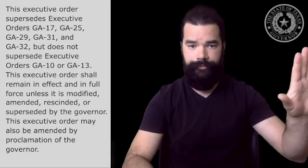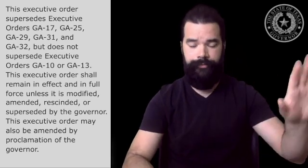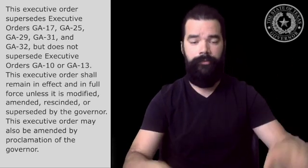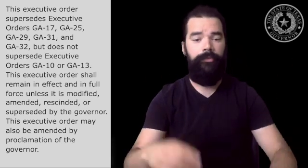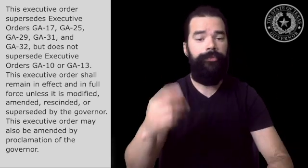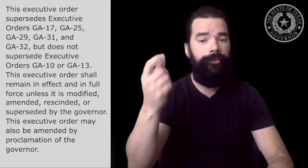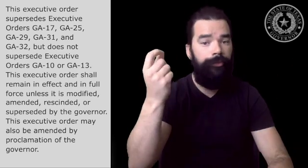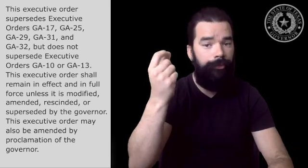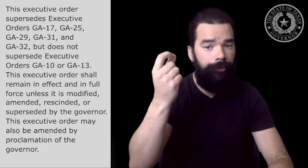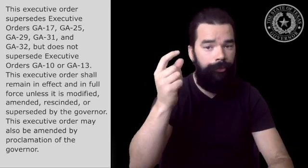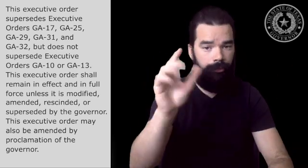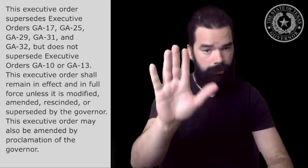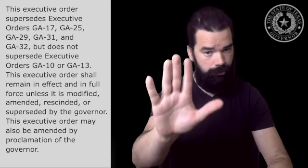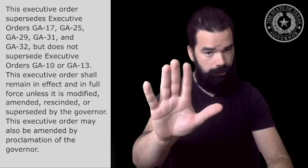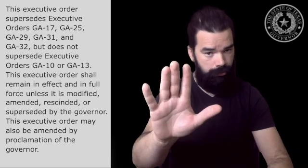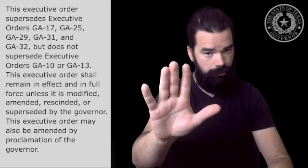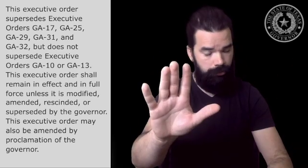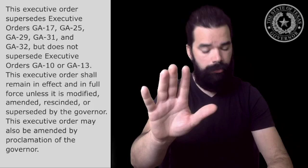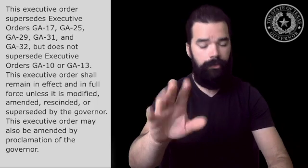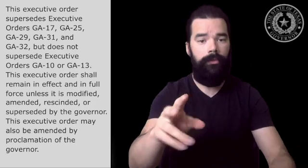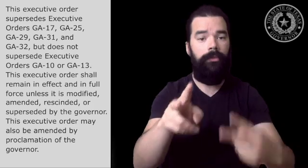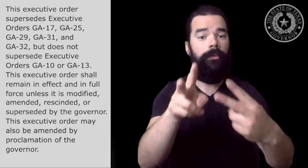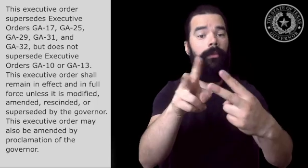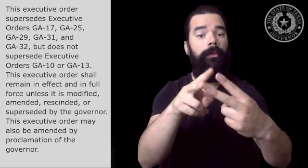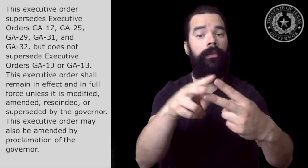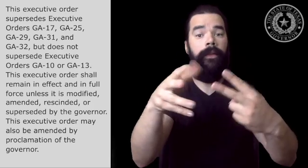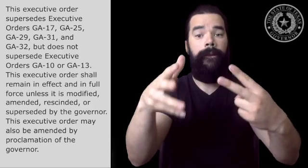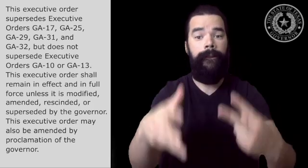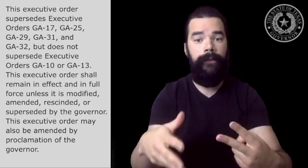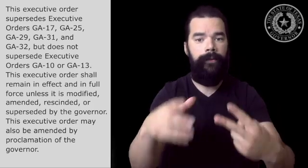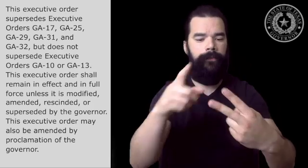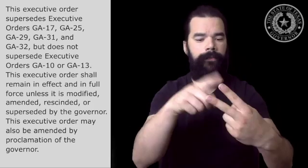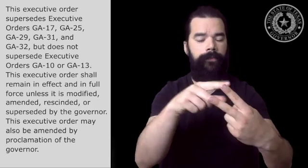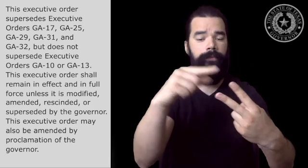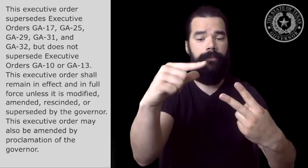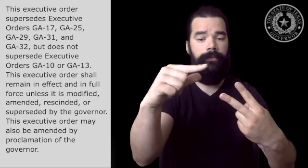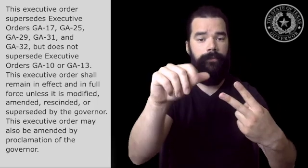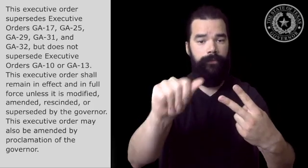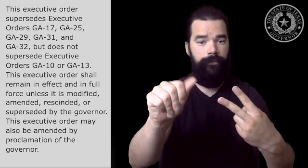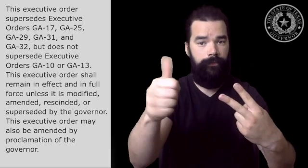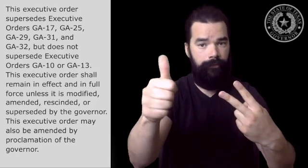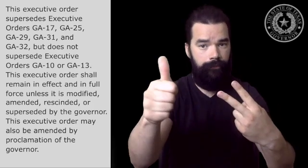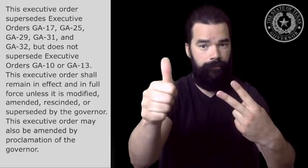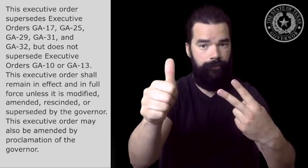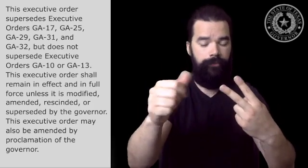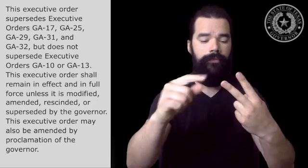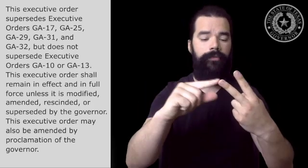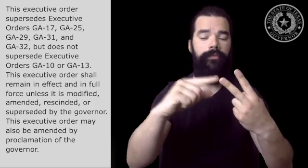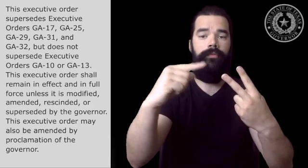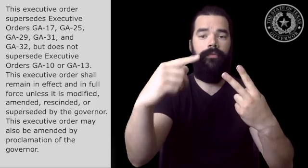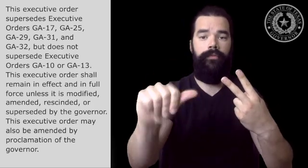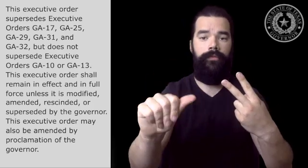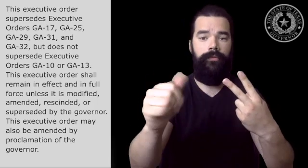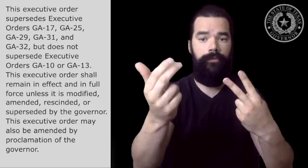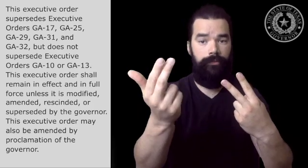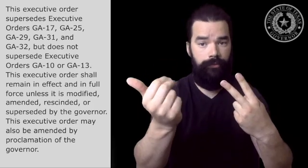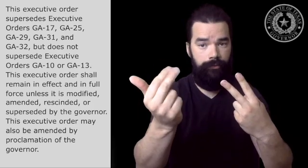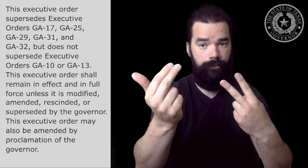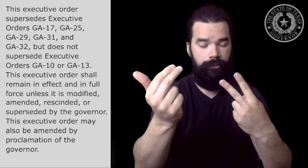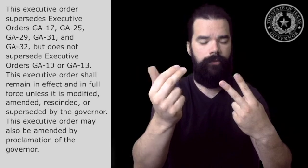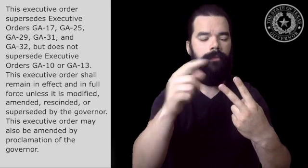or superseded by the Governor. This executive order may also be amended by proclamation of the